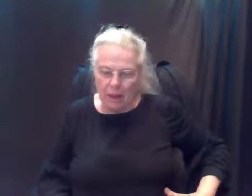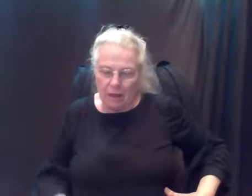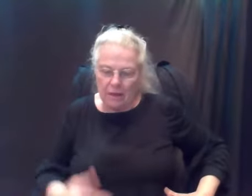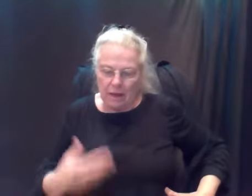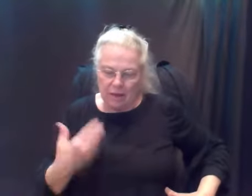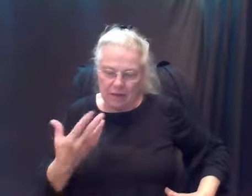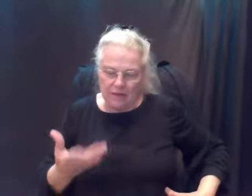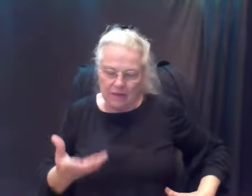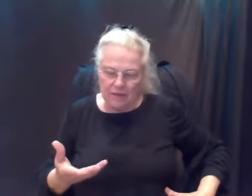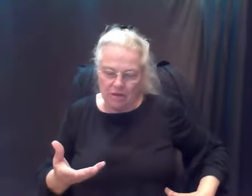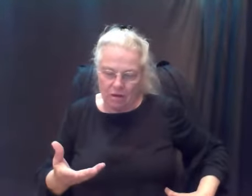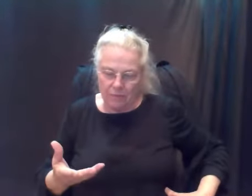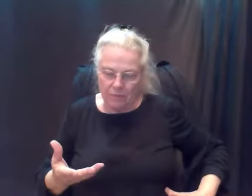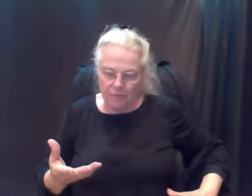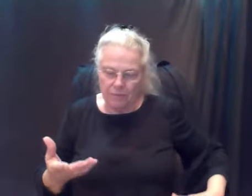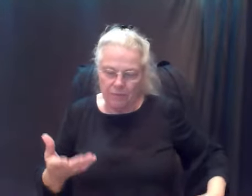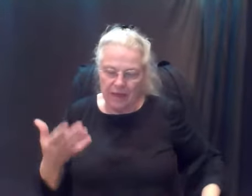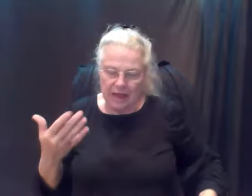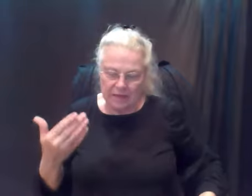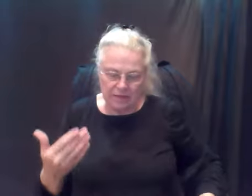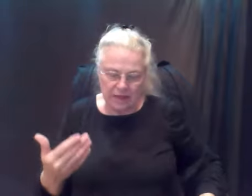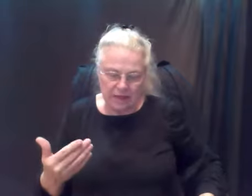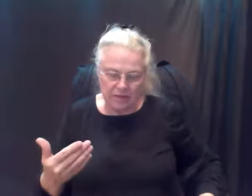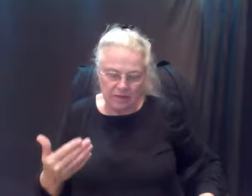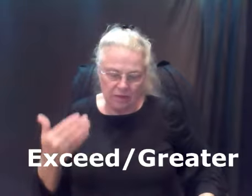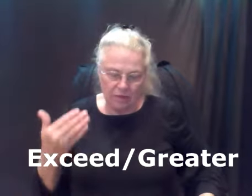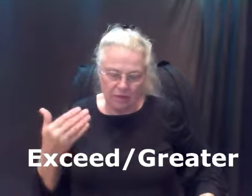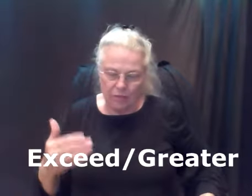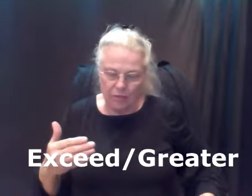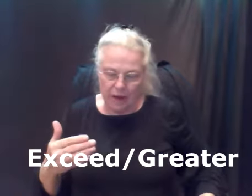Now in this song, exceeds, greater,